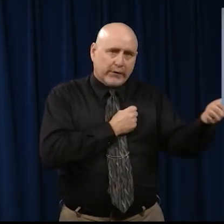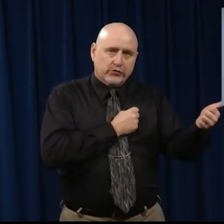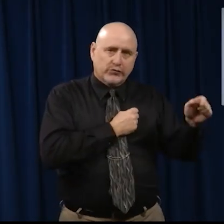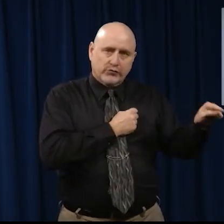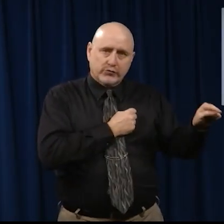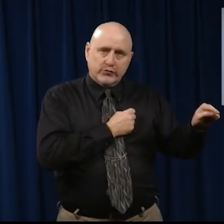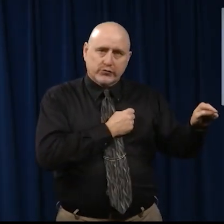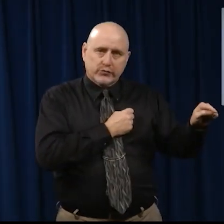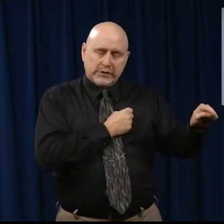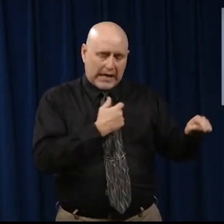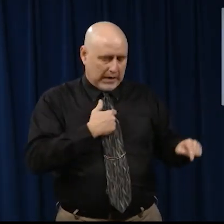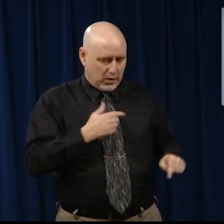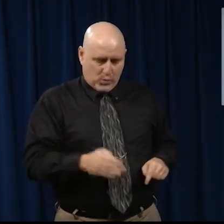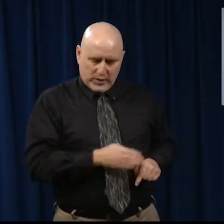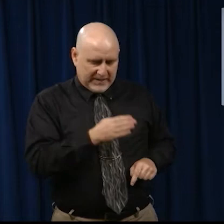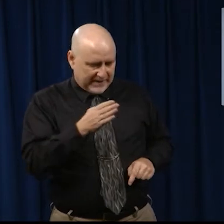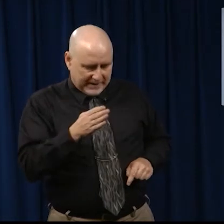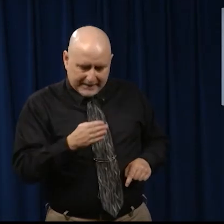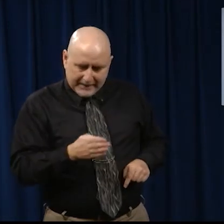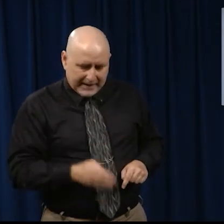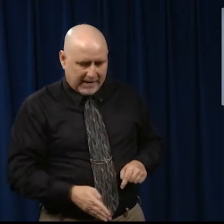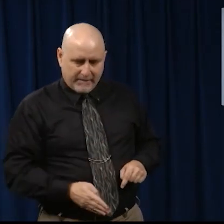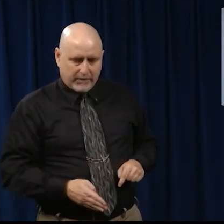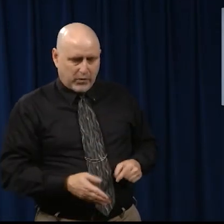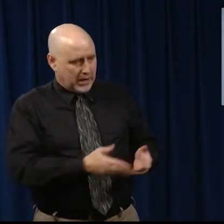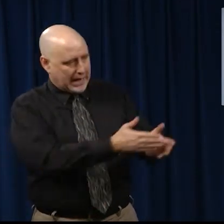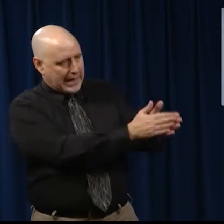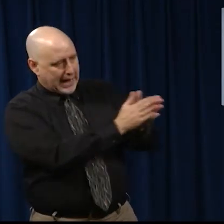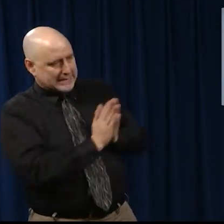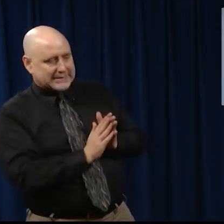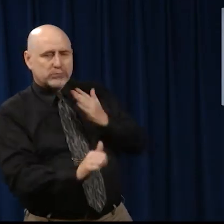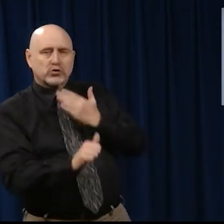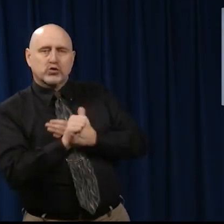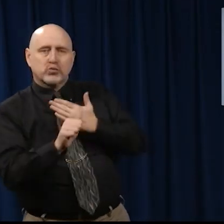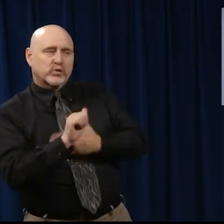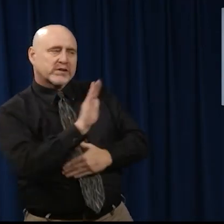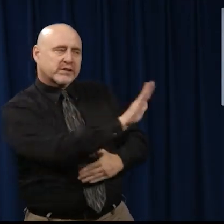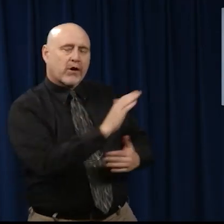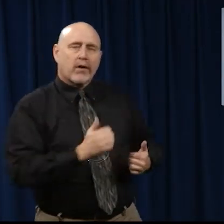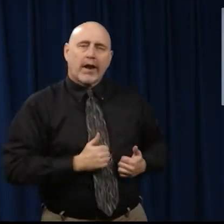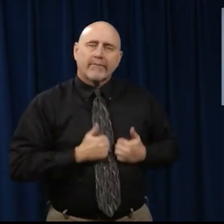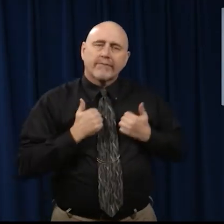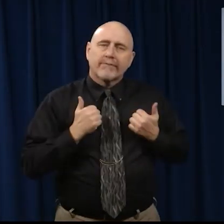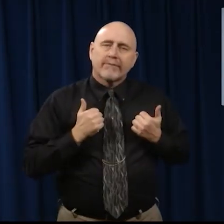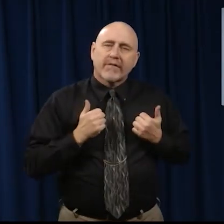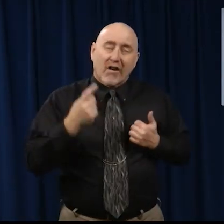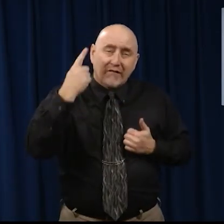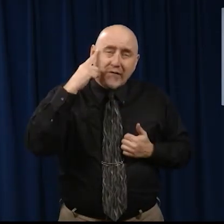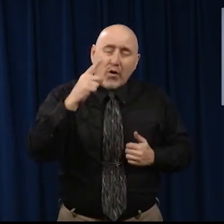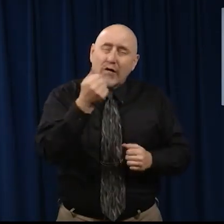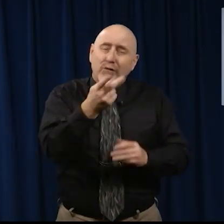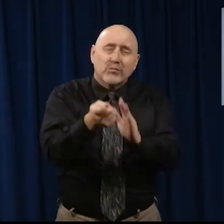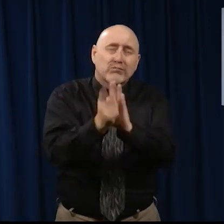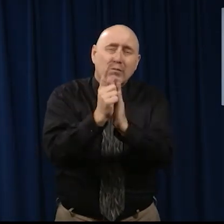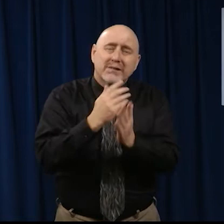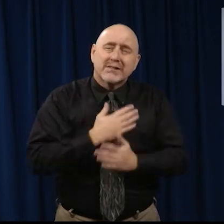another person would never ask them to jeopardize their life for a